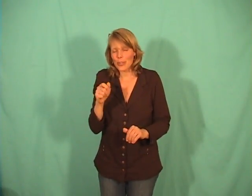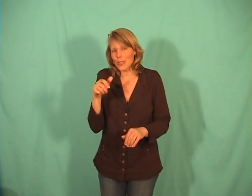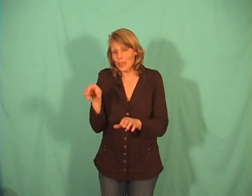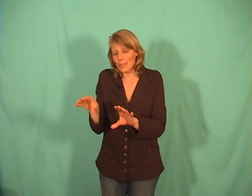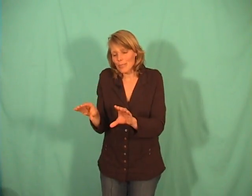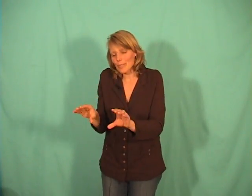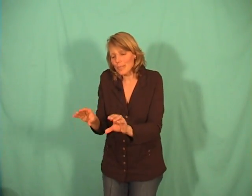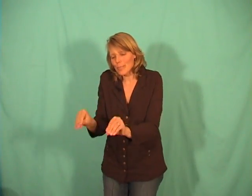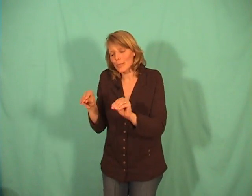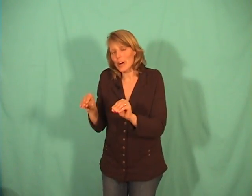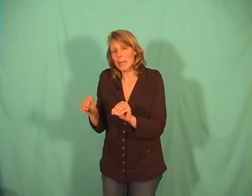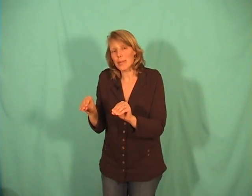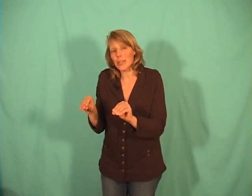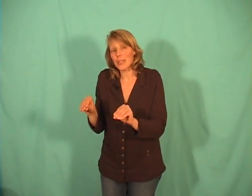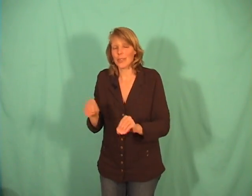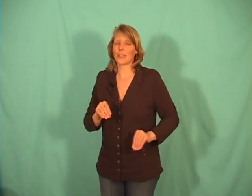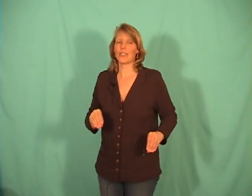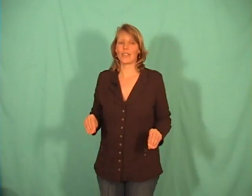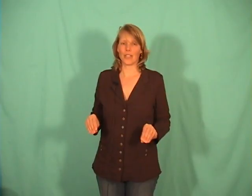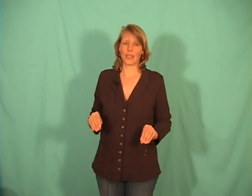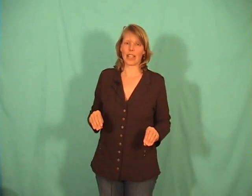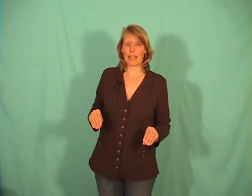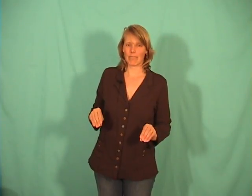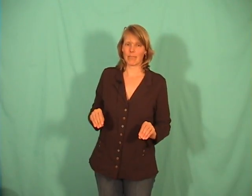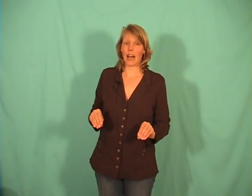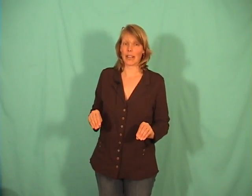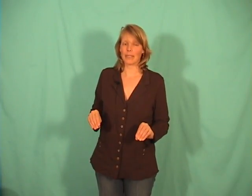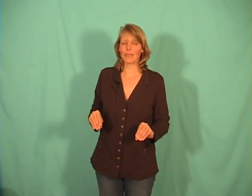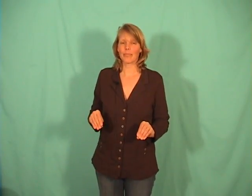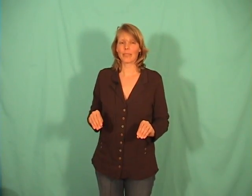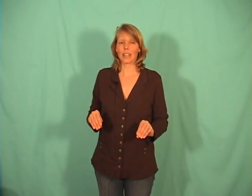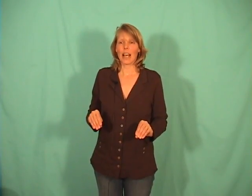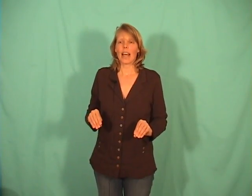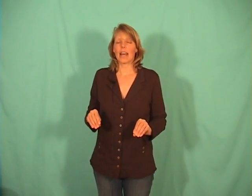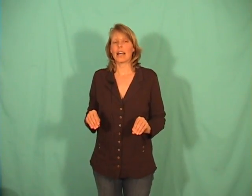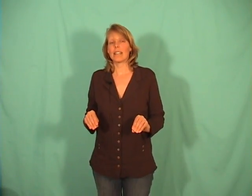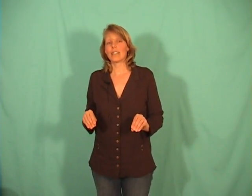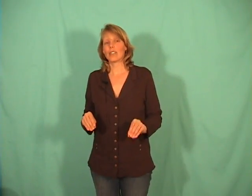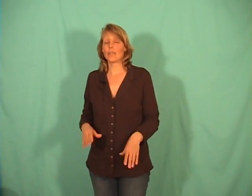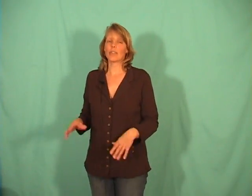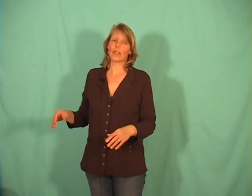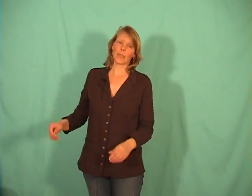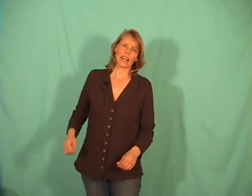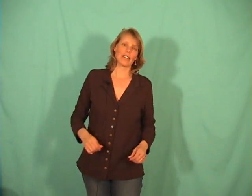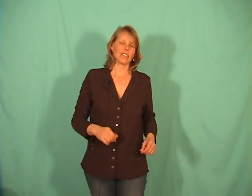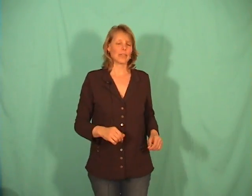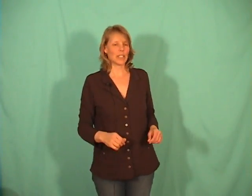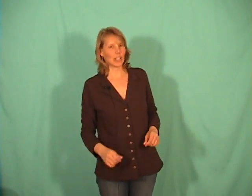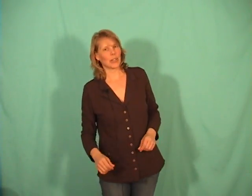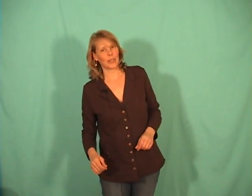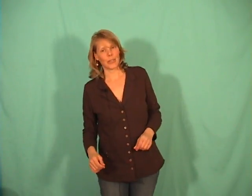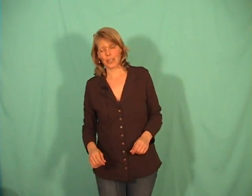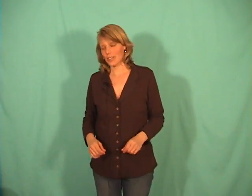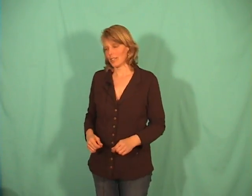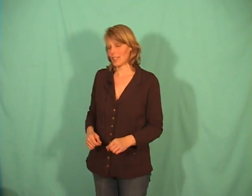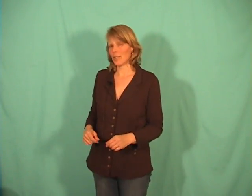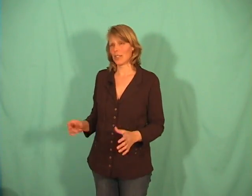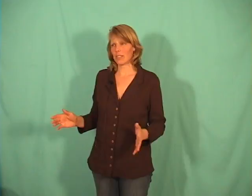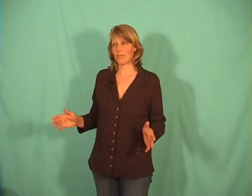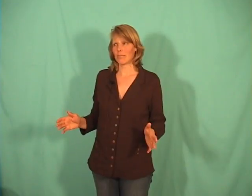and grab their toes during that line. As over the ground we go, over the